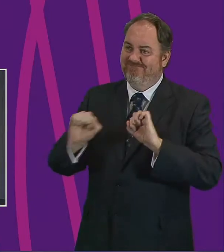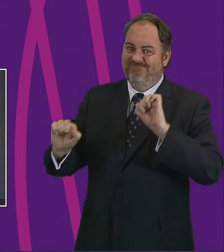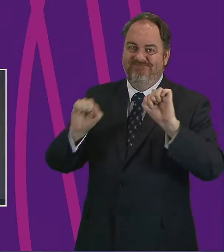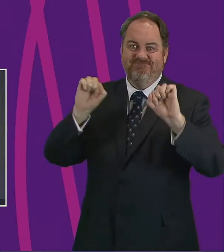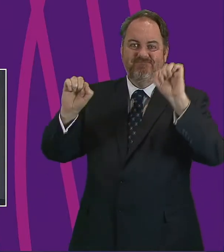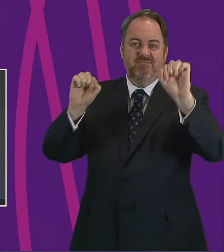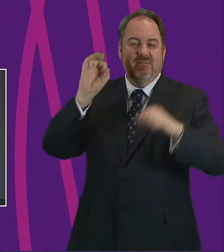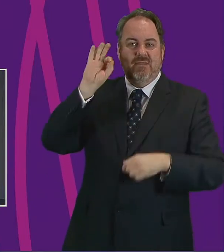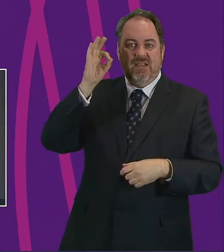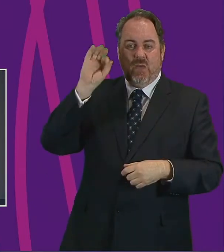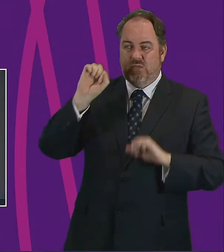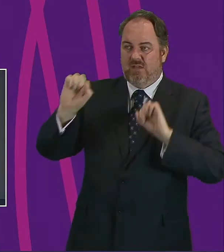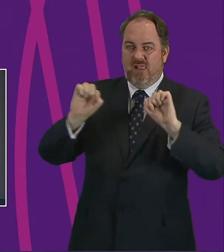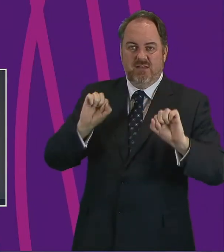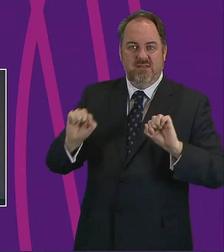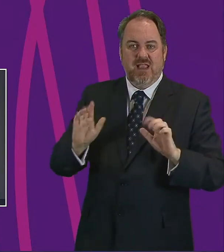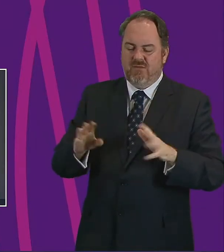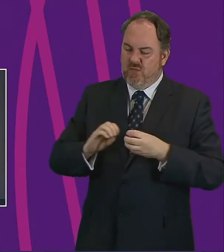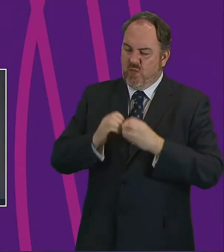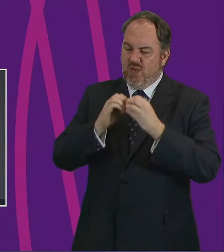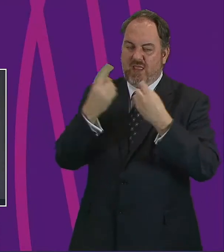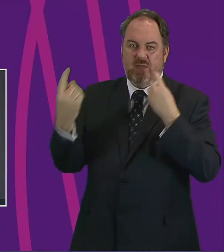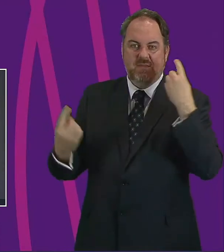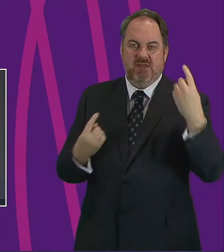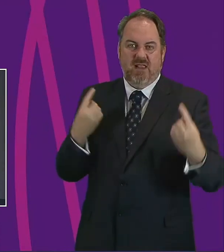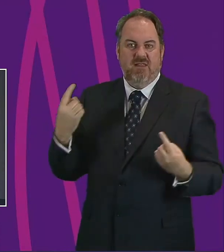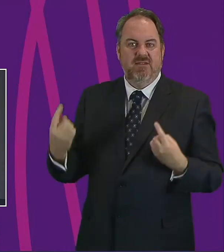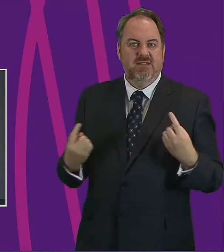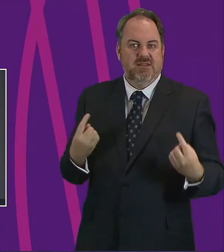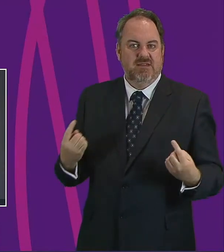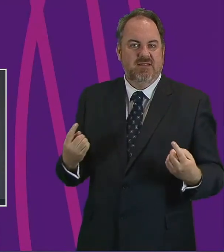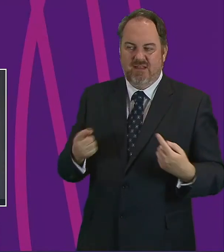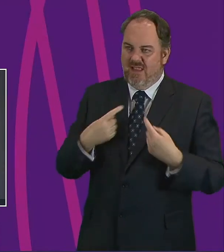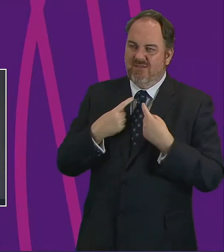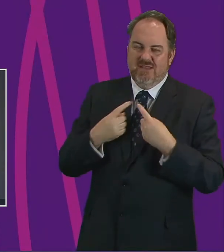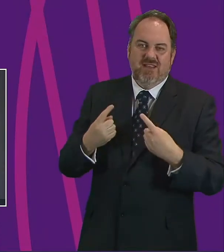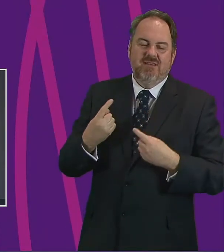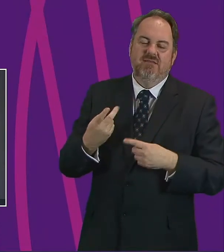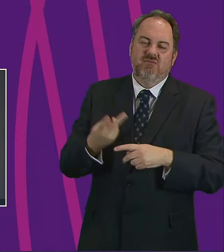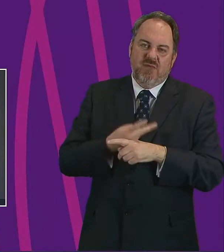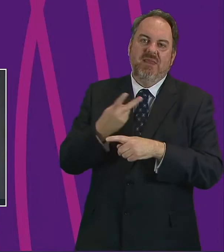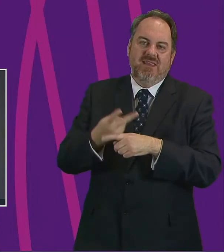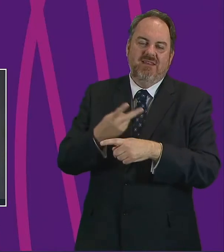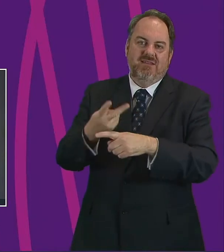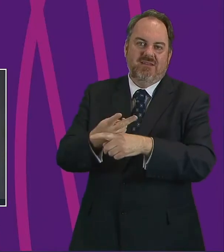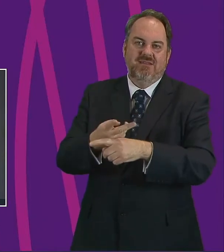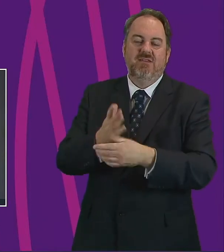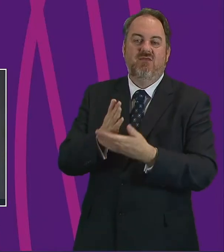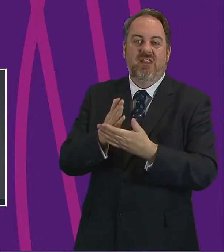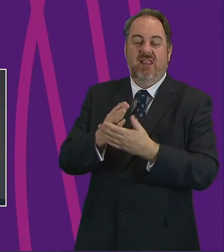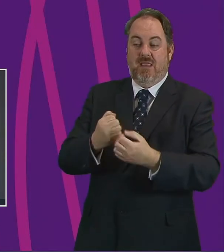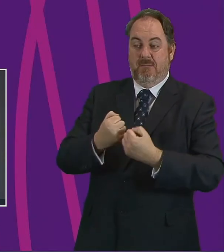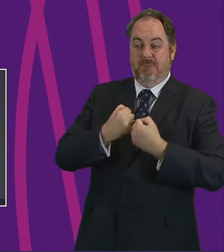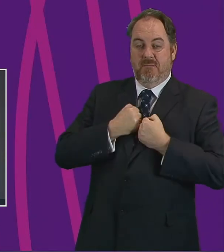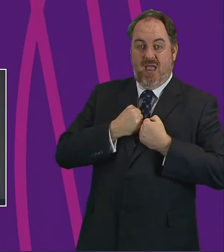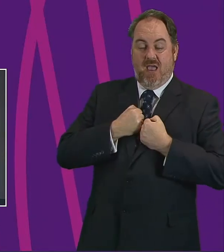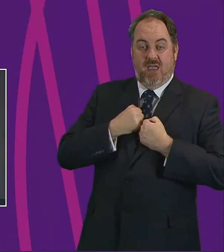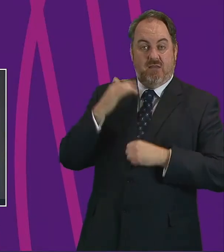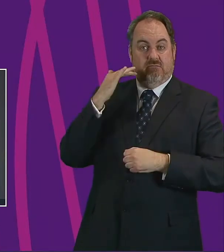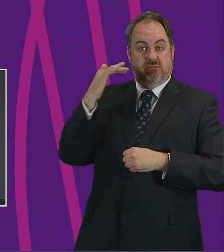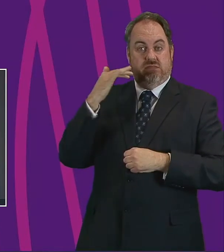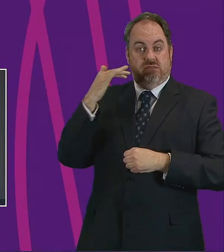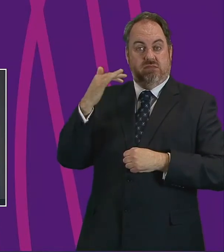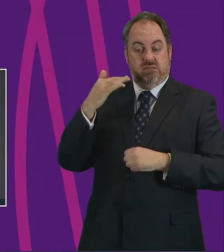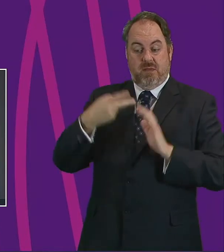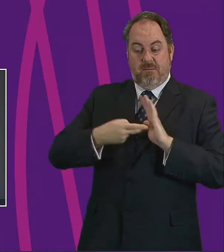arrived at local authority level, where, as I've indicated a number of times, the framework that I've put in place provides